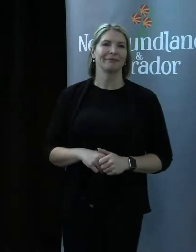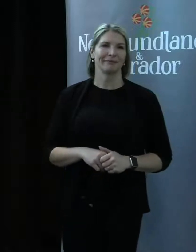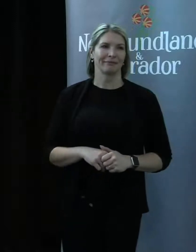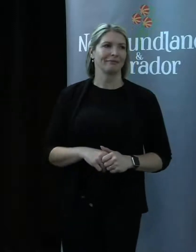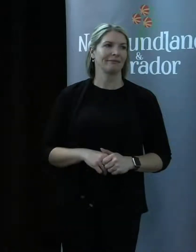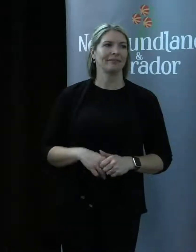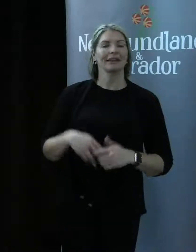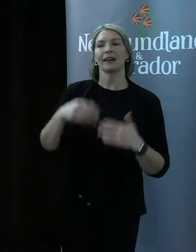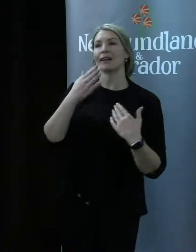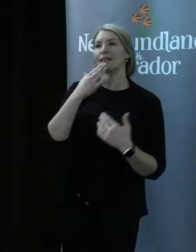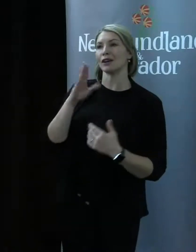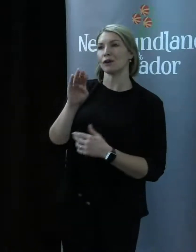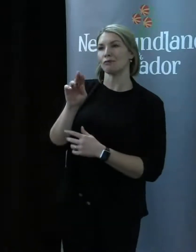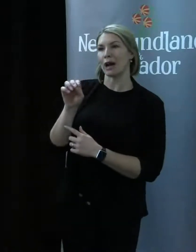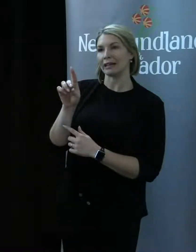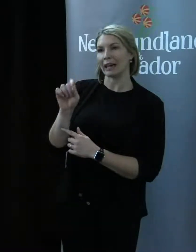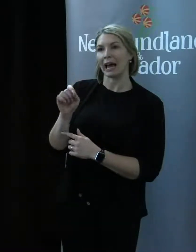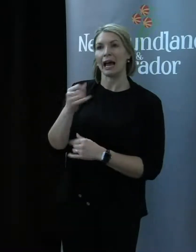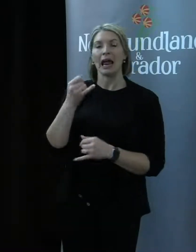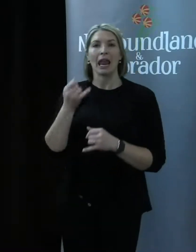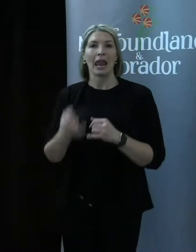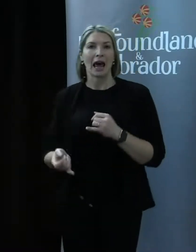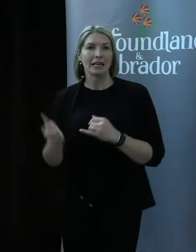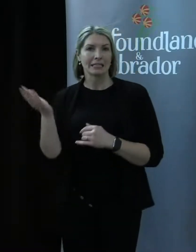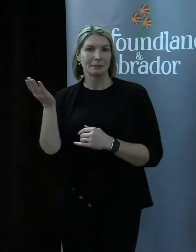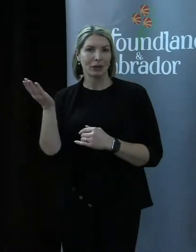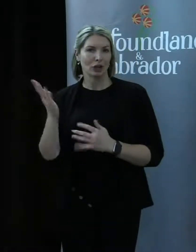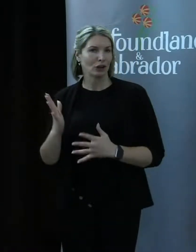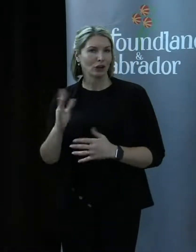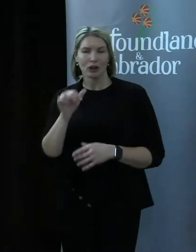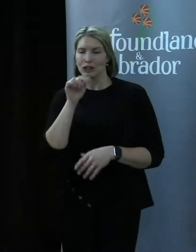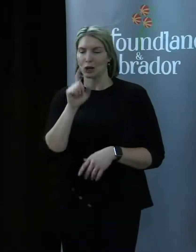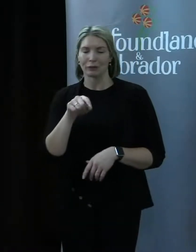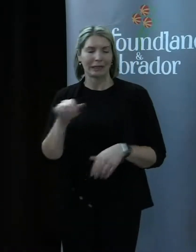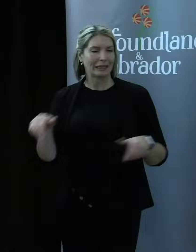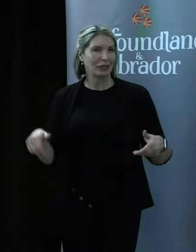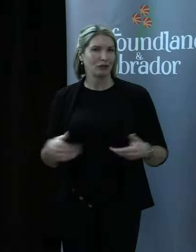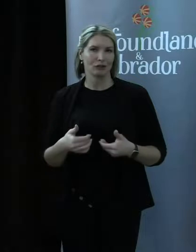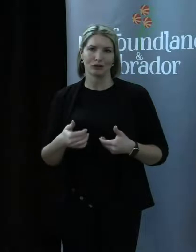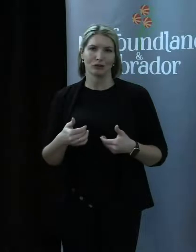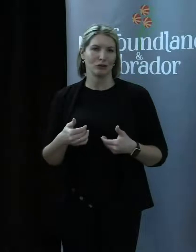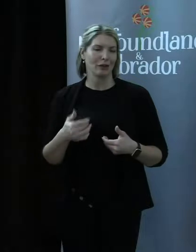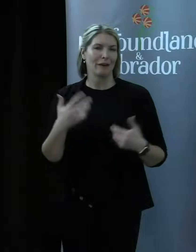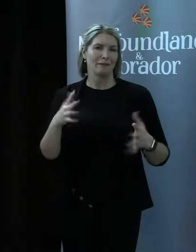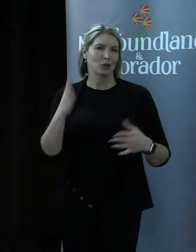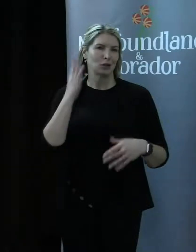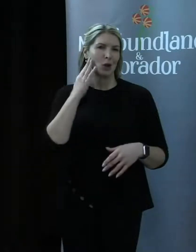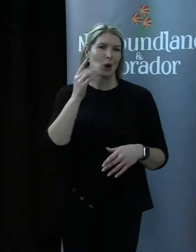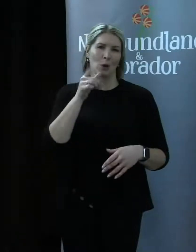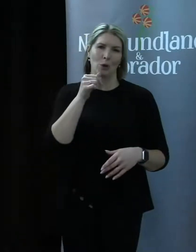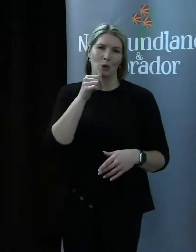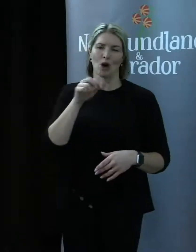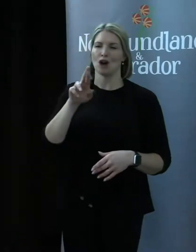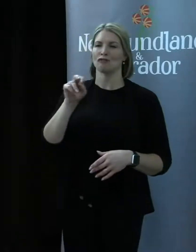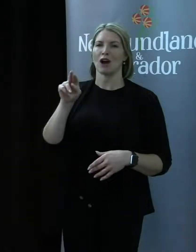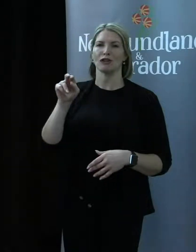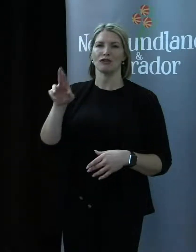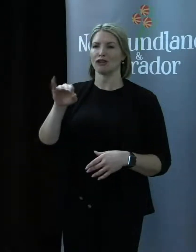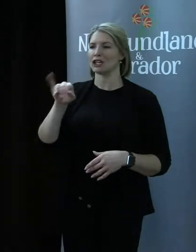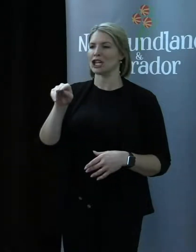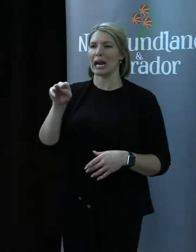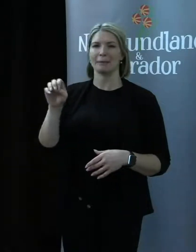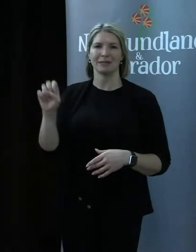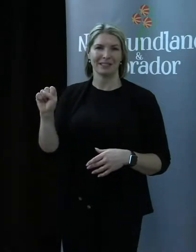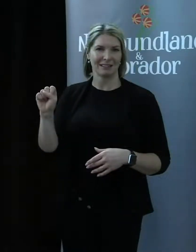Thank you, Brenda. Our last speaker certainly needs no introduction in tourism circles. Roger Jameson has been a committed